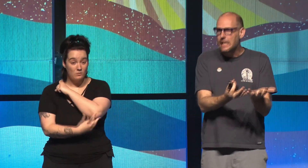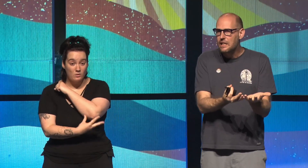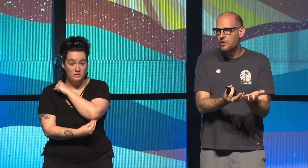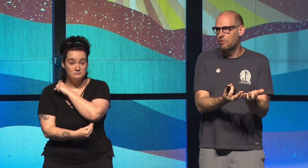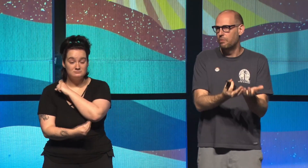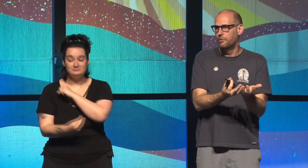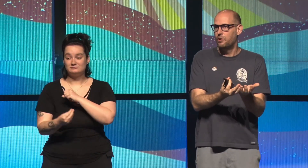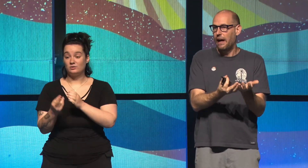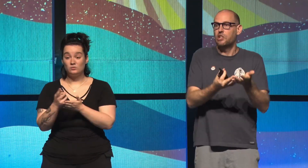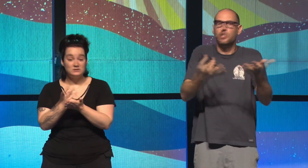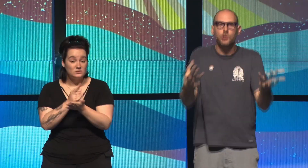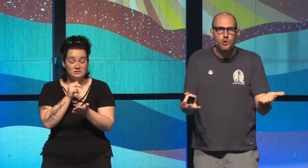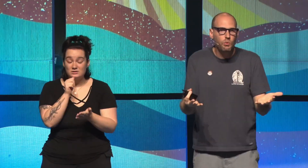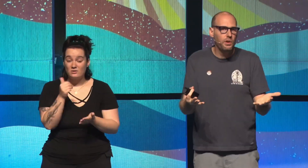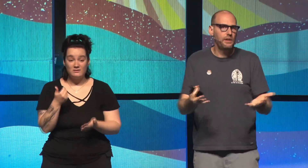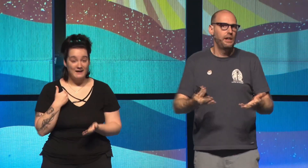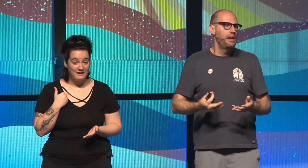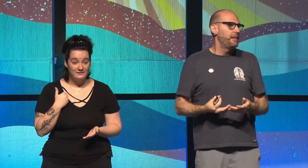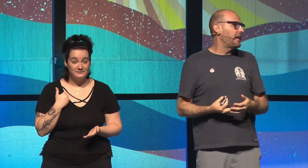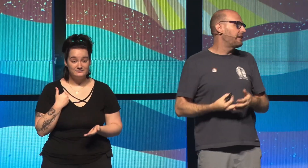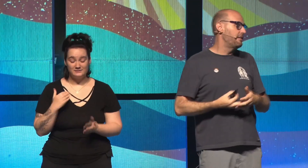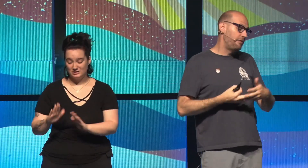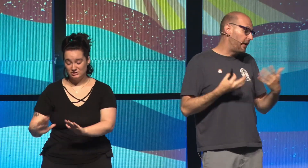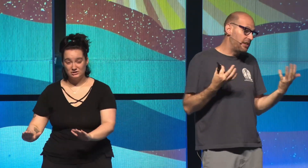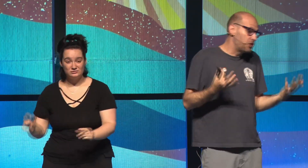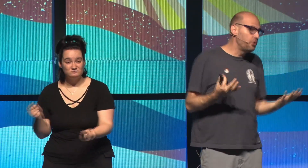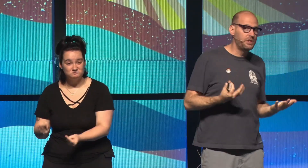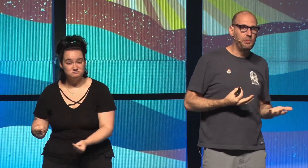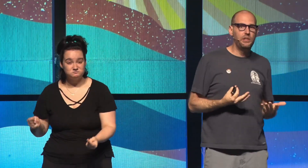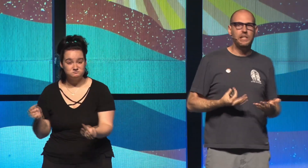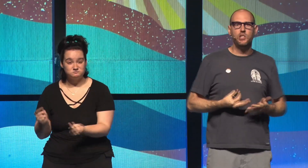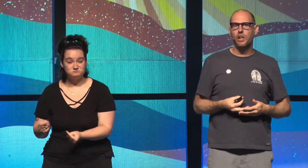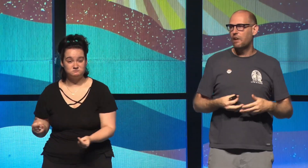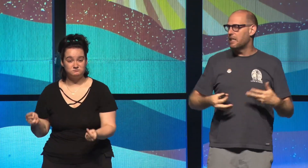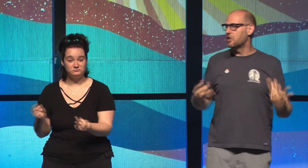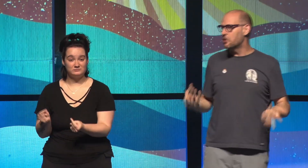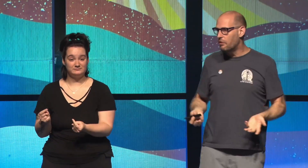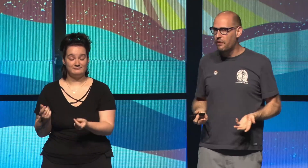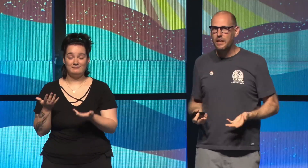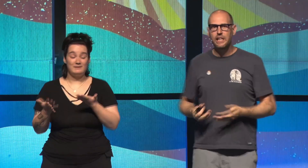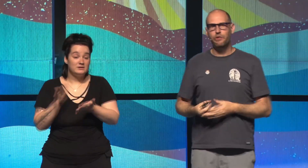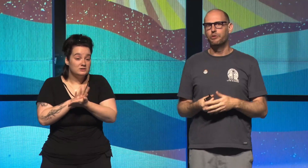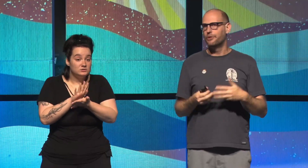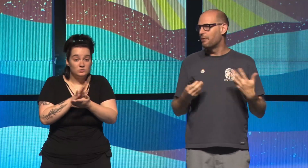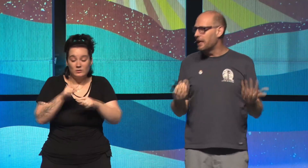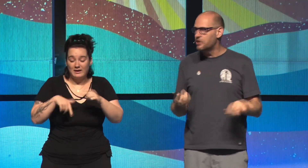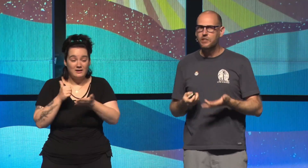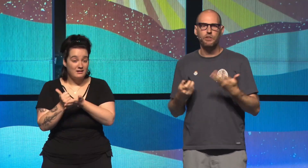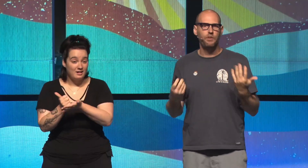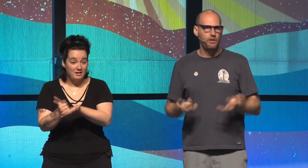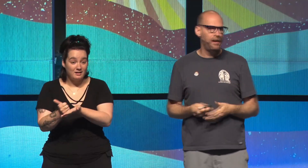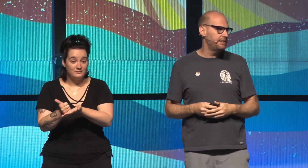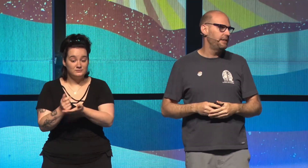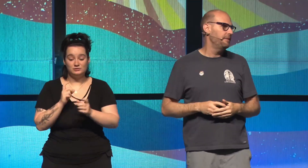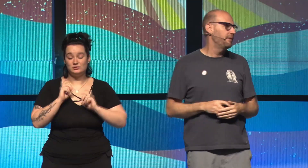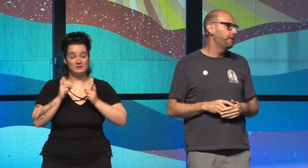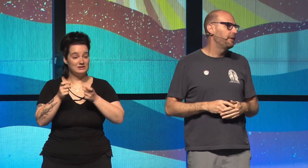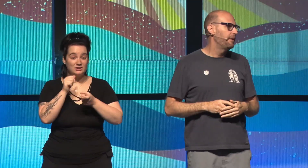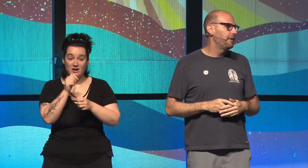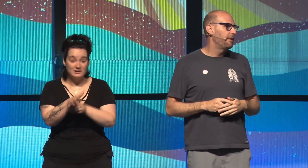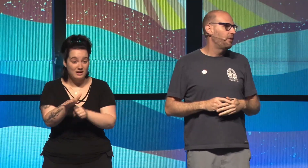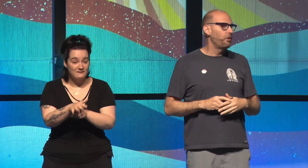they need to actually do the work. That can affect the school's ability to generate additional funding through donations or